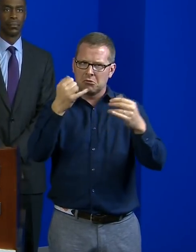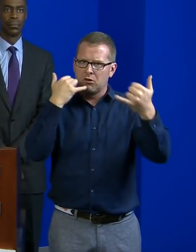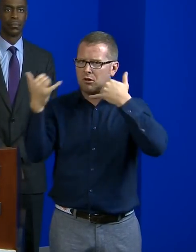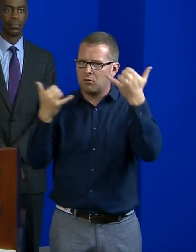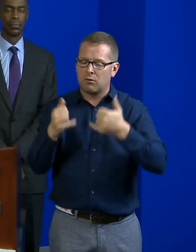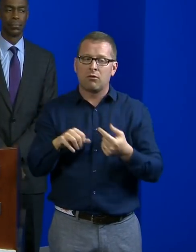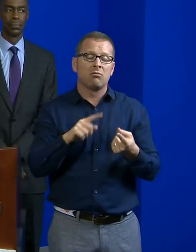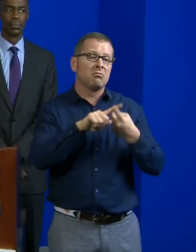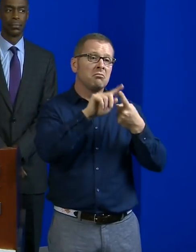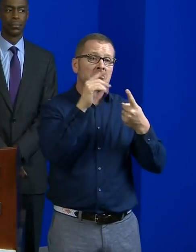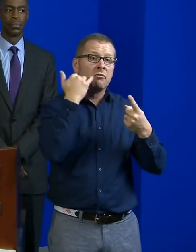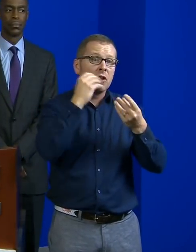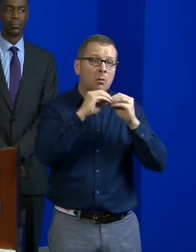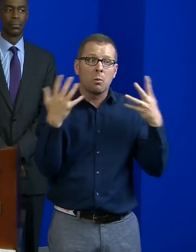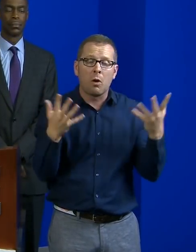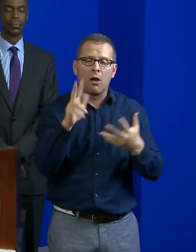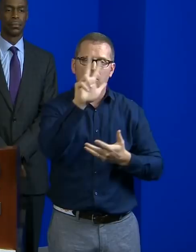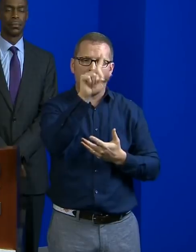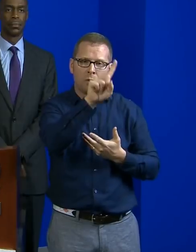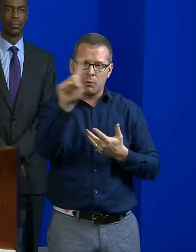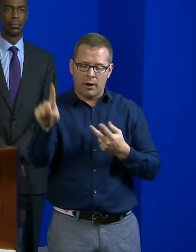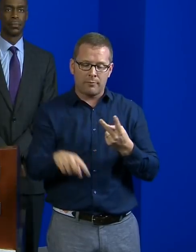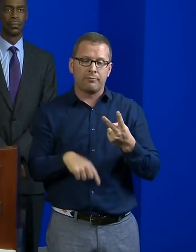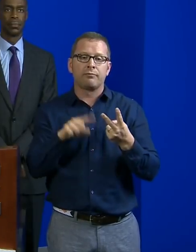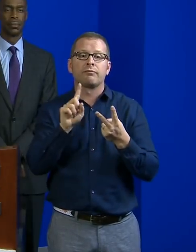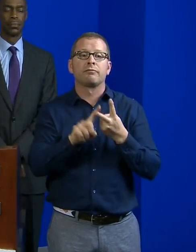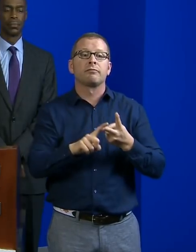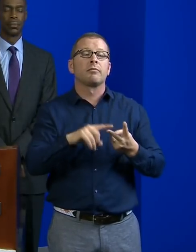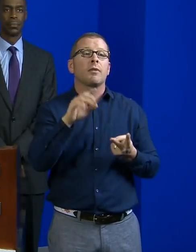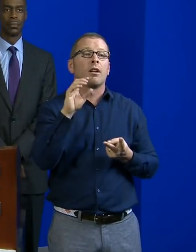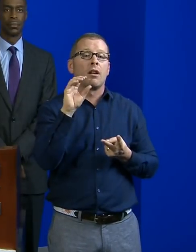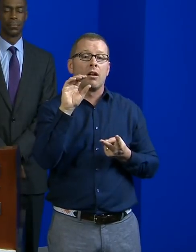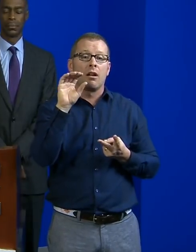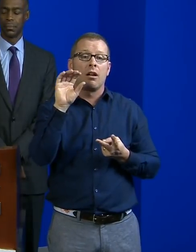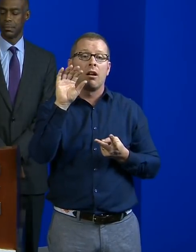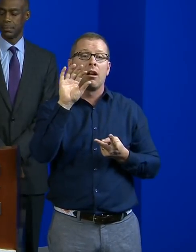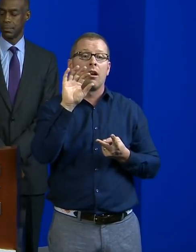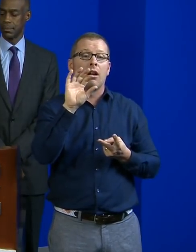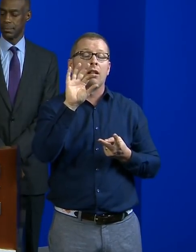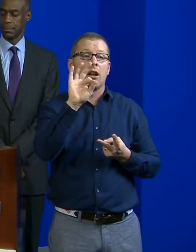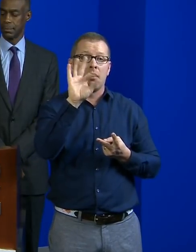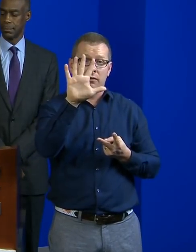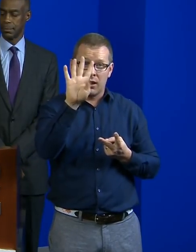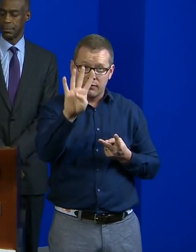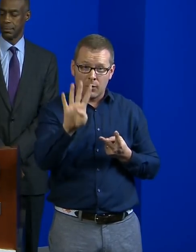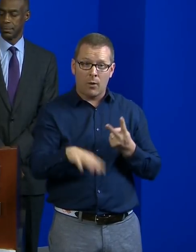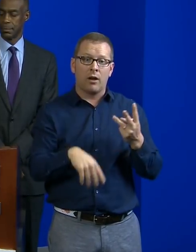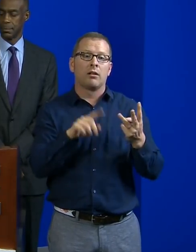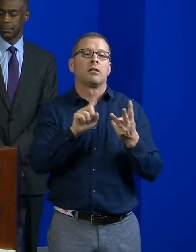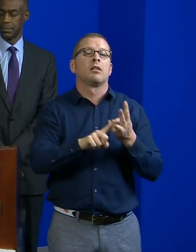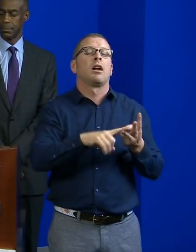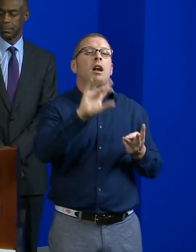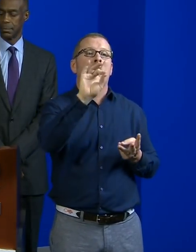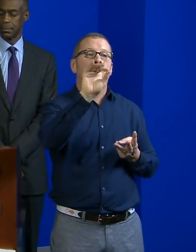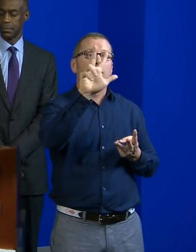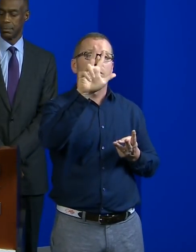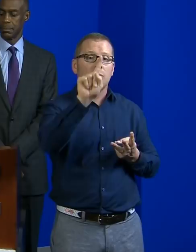954-831-4000. More than 720 storm-related calls have been answered since 8 a.m. this